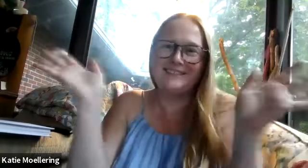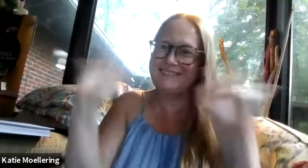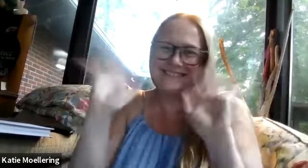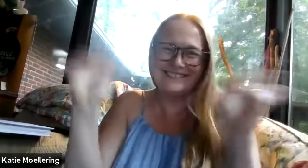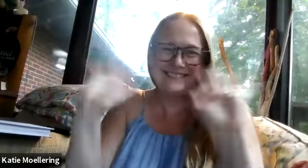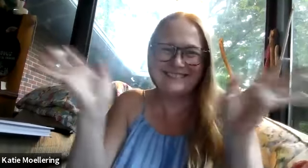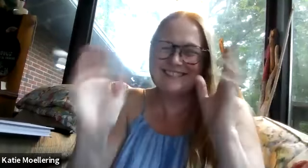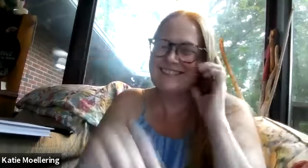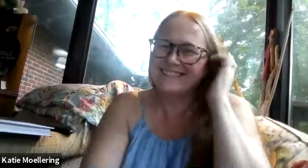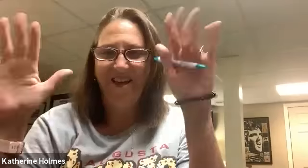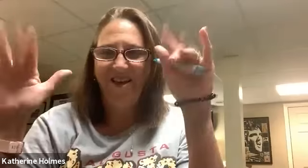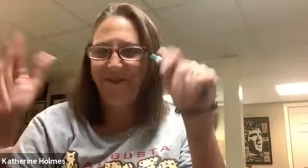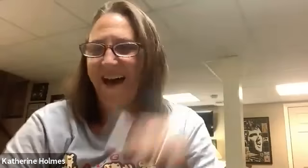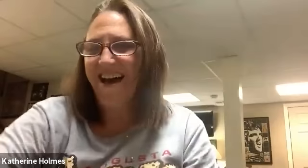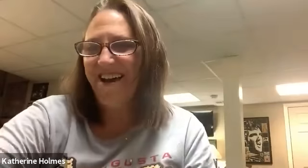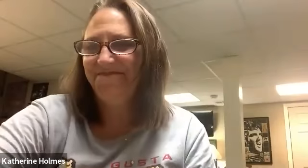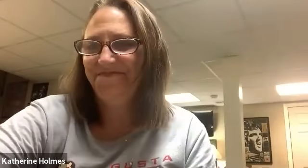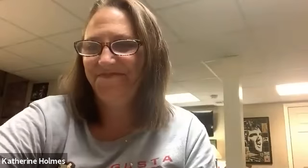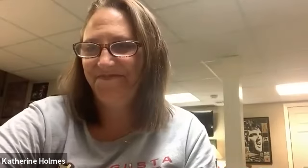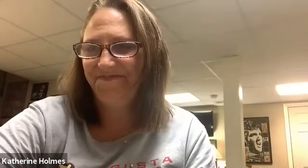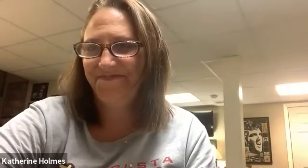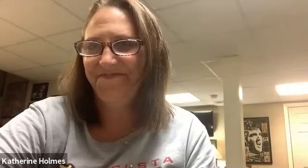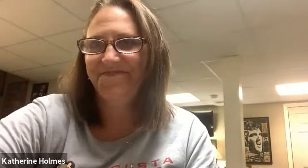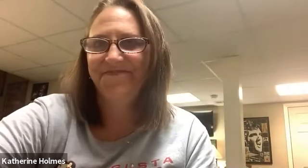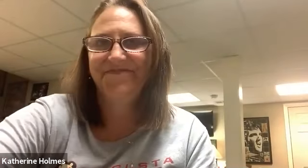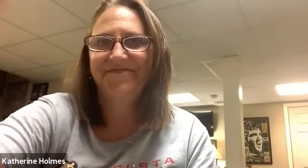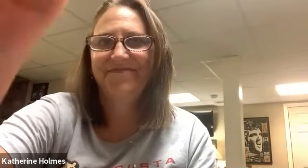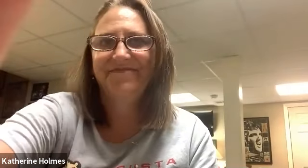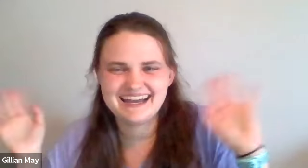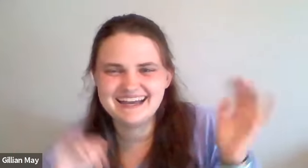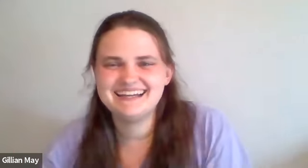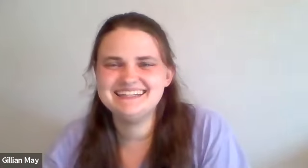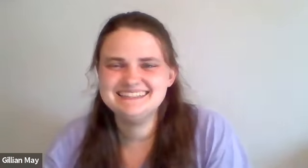be good. All right. Bye. Bye, you guys. Bye.